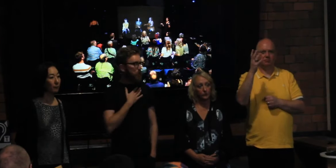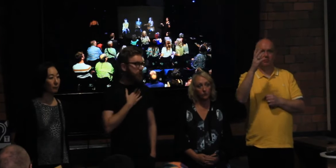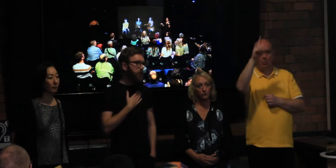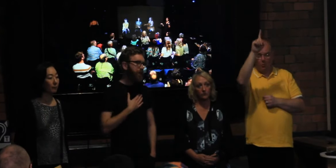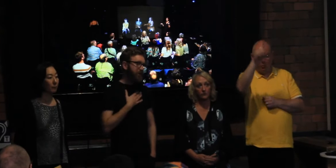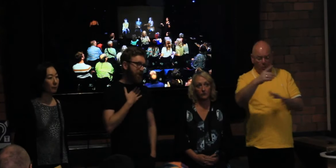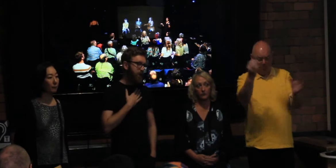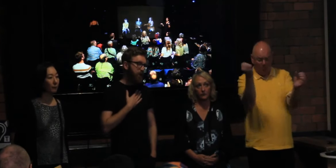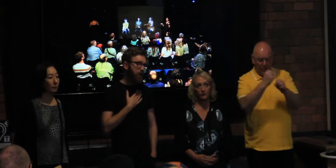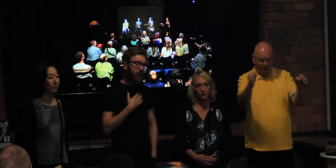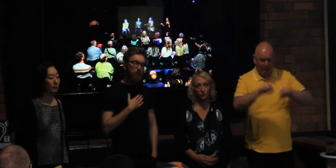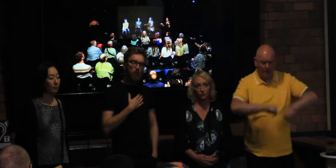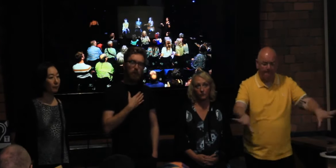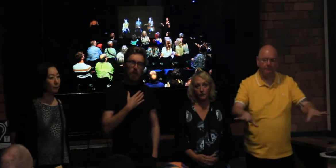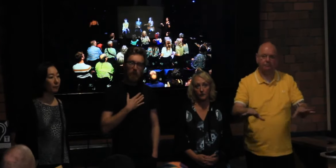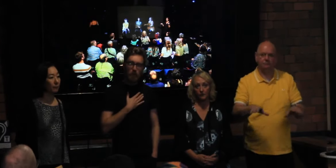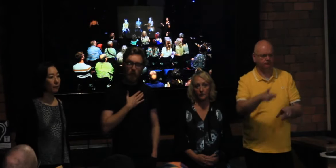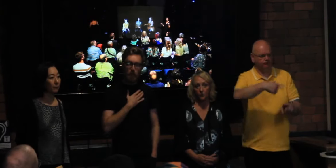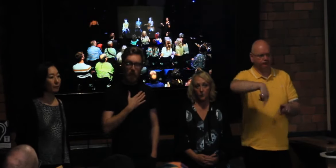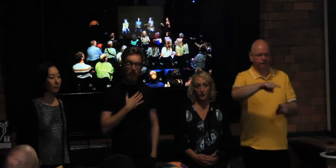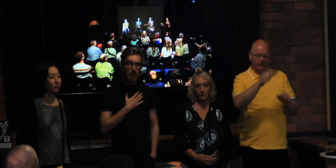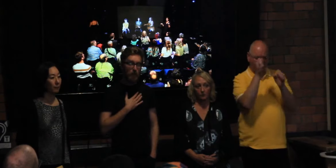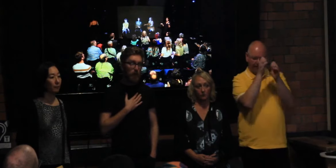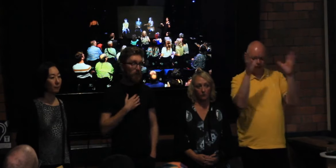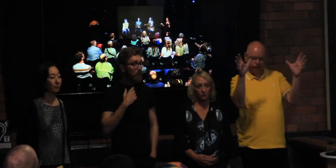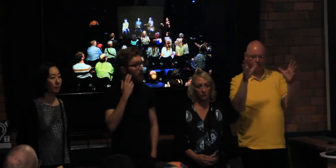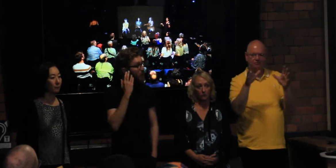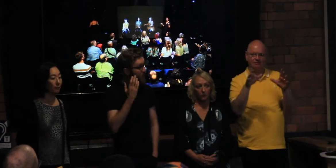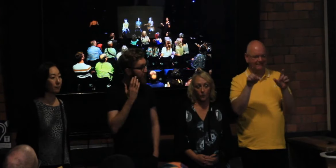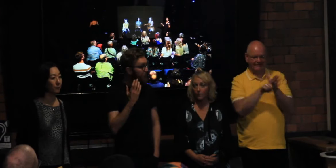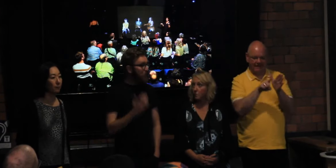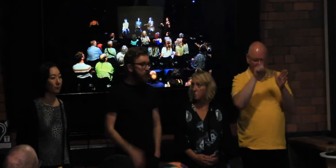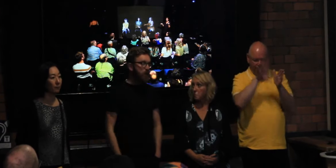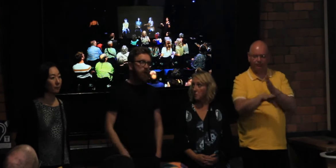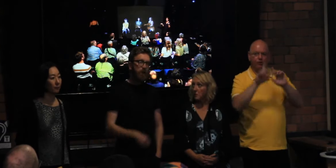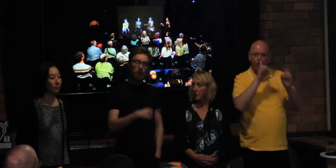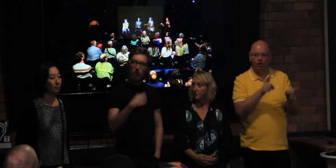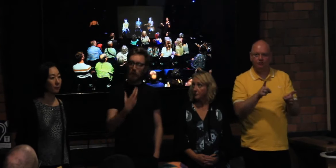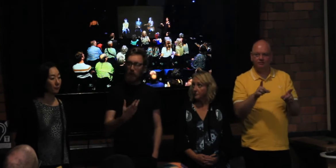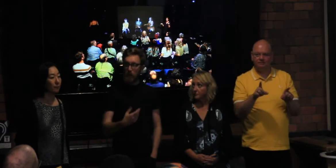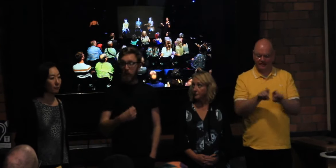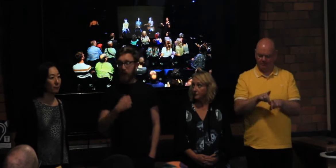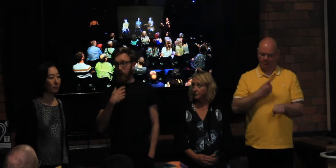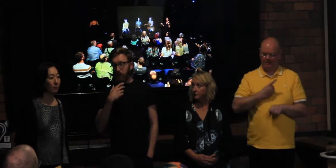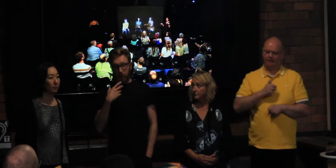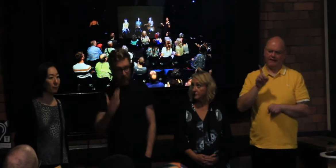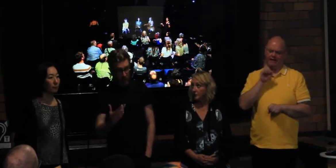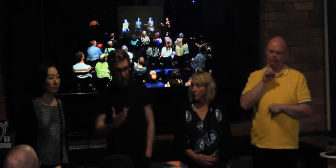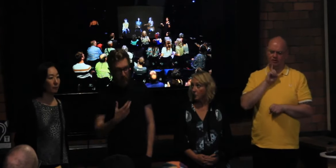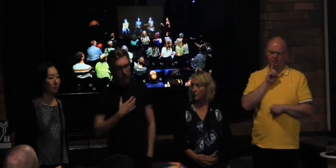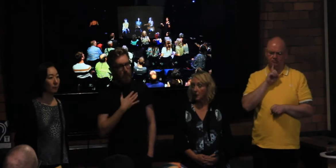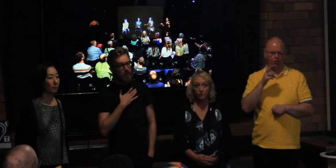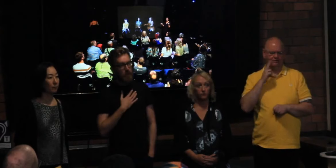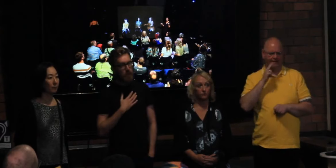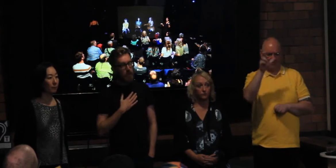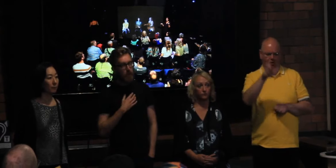on Hiroshima and Nagasaki. We can't possibly imagine what it was like as an experience, and as a hearing person I can't imagine what it was like for a deaf person